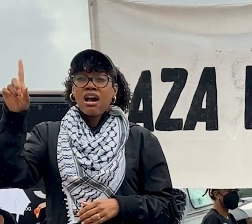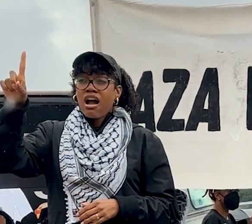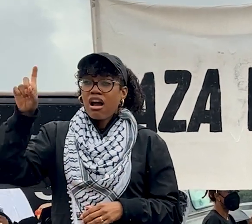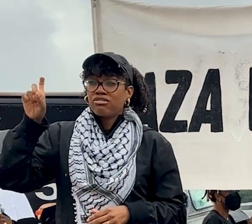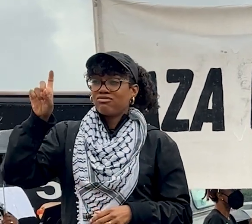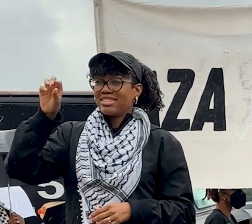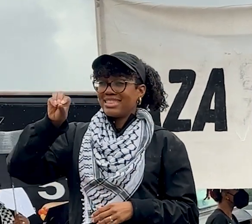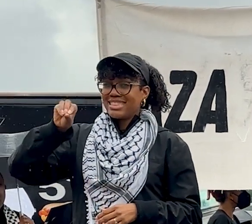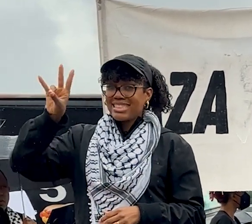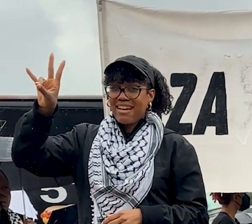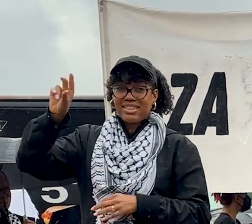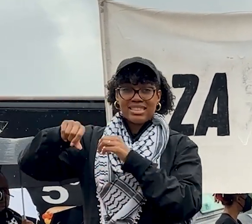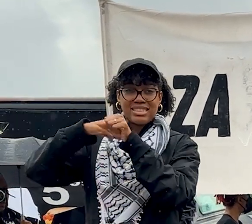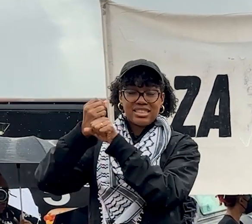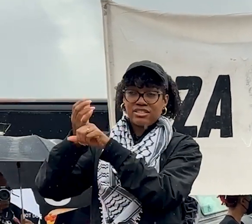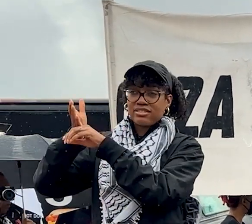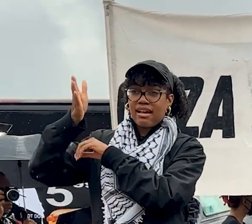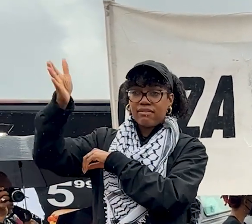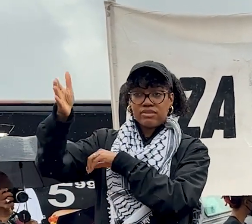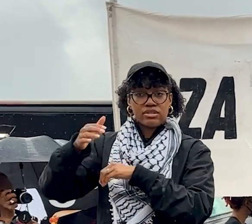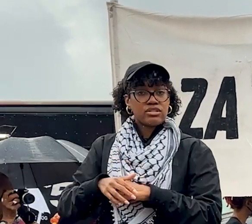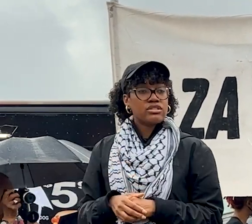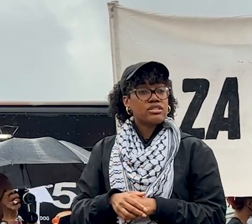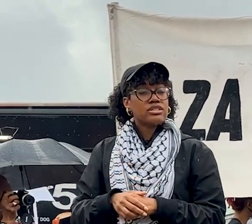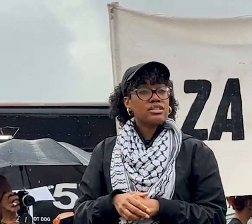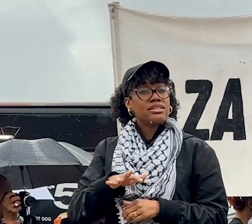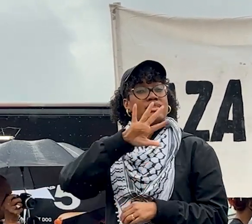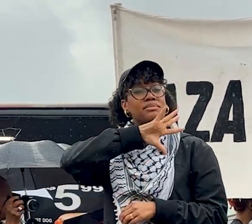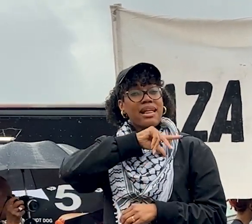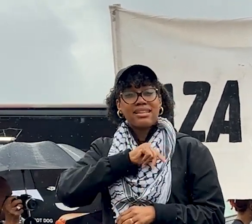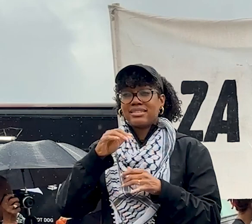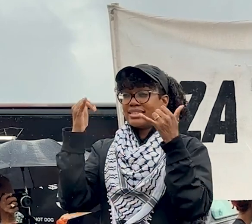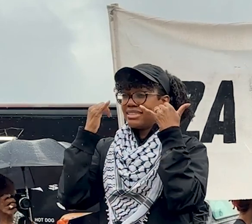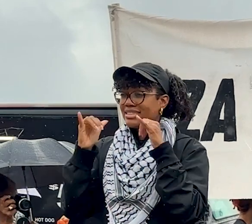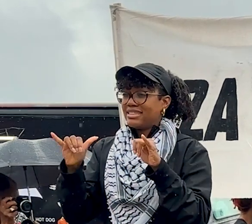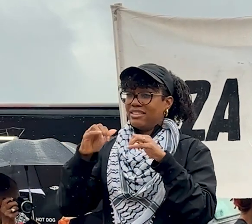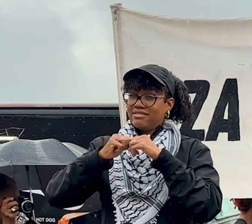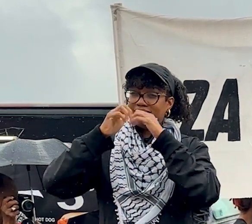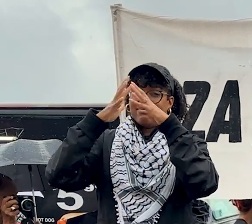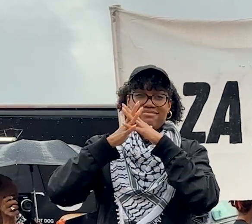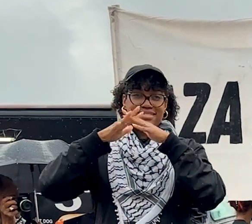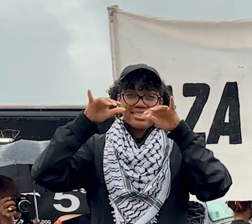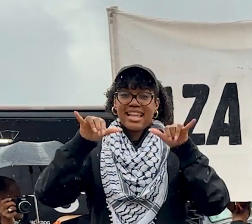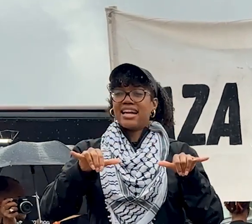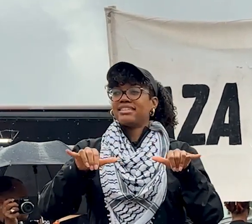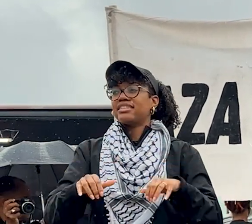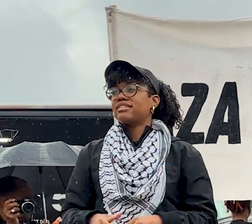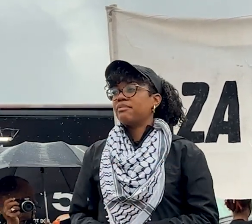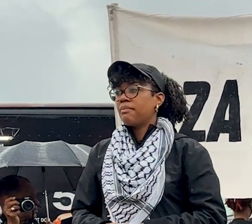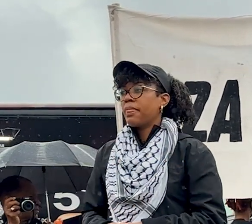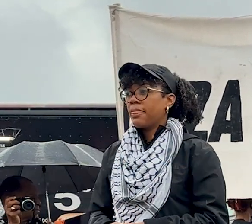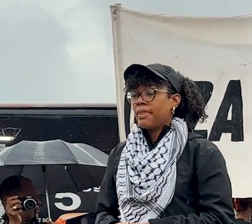107 years after, Palestine is still standing.